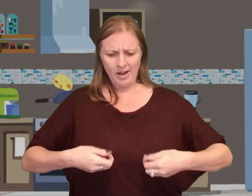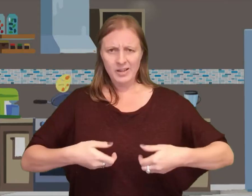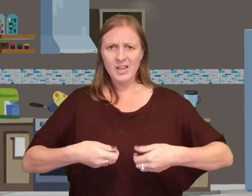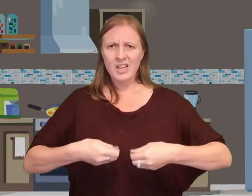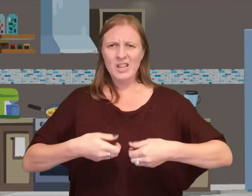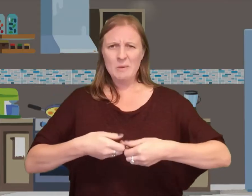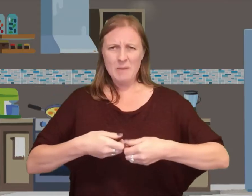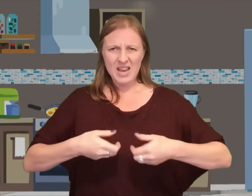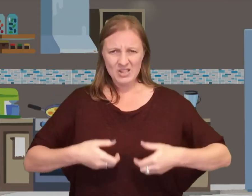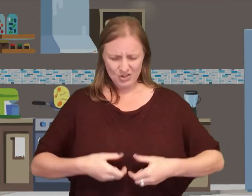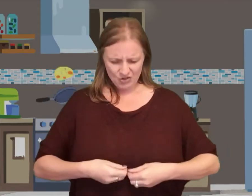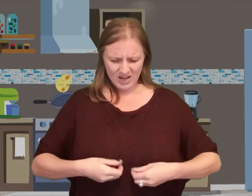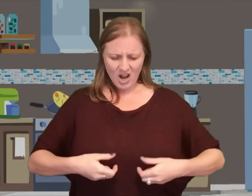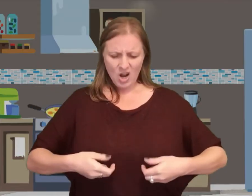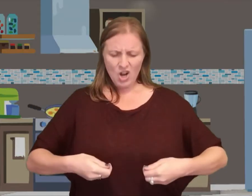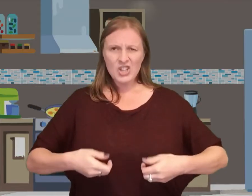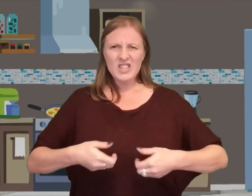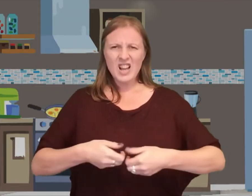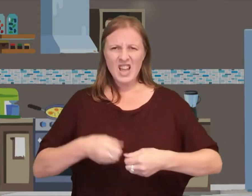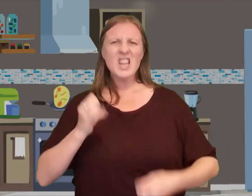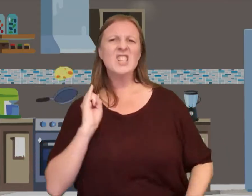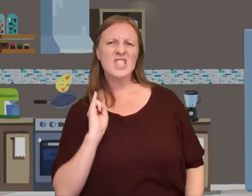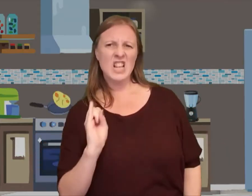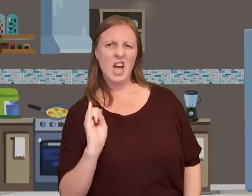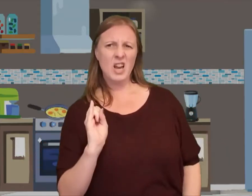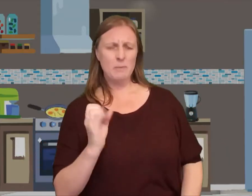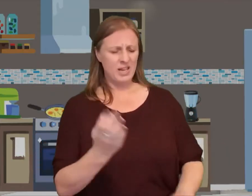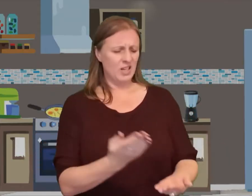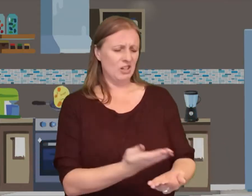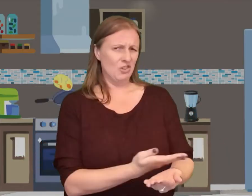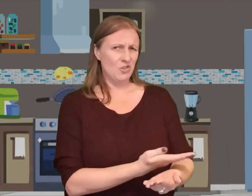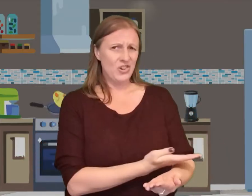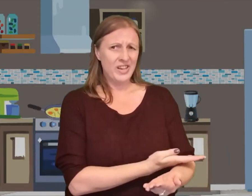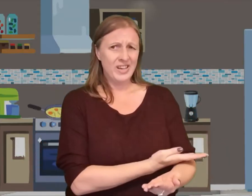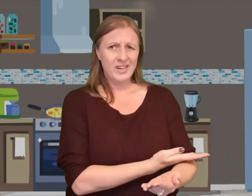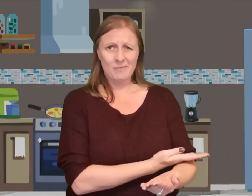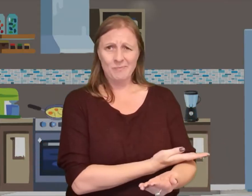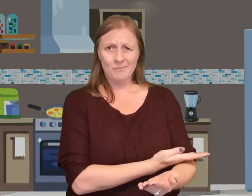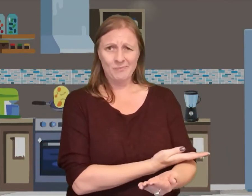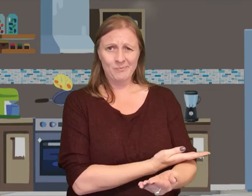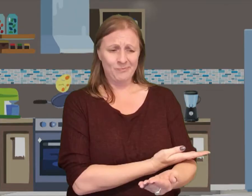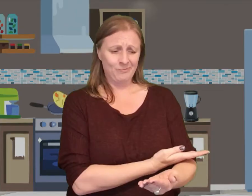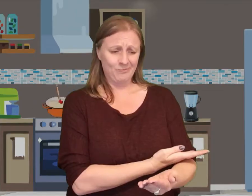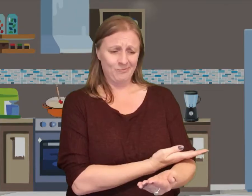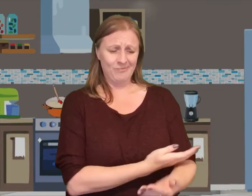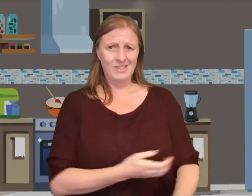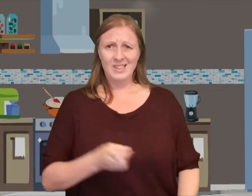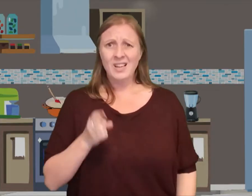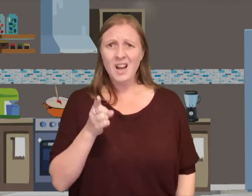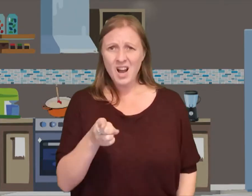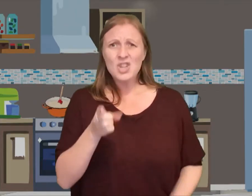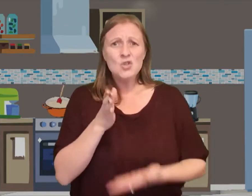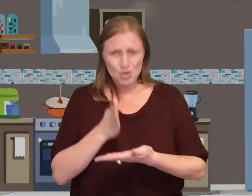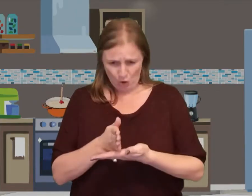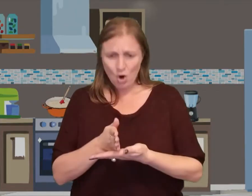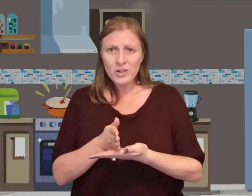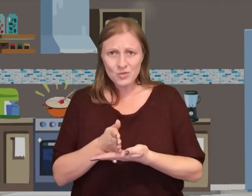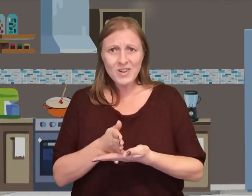pie. Your pastry looks a little slimy and green. Are you sure it's